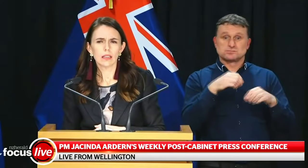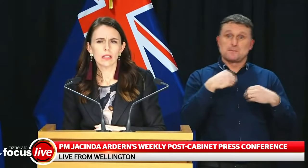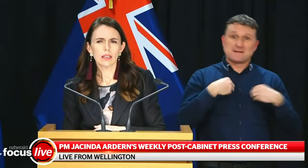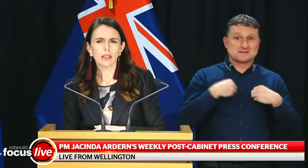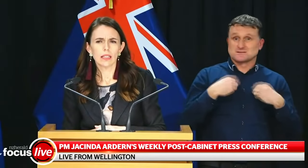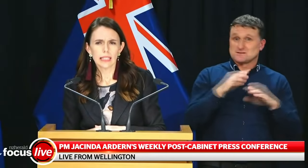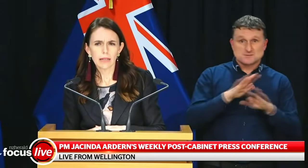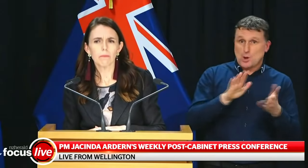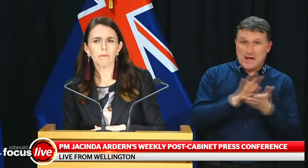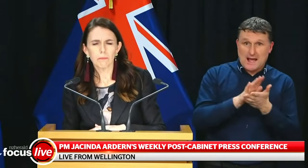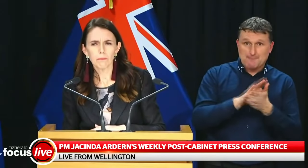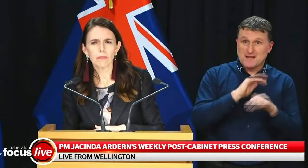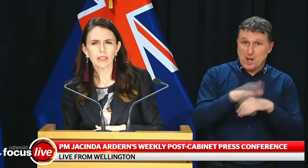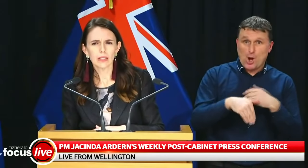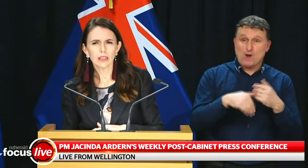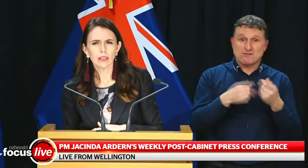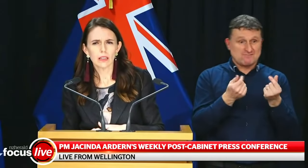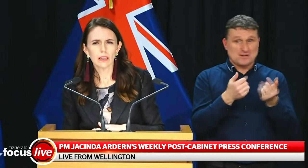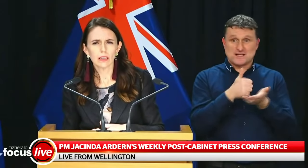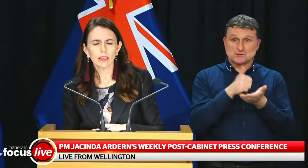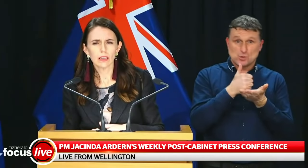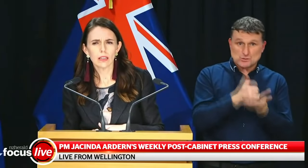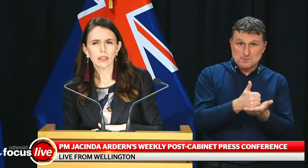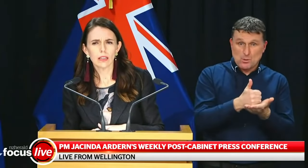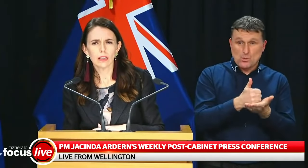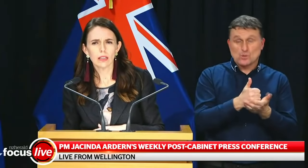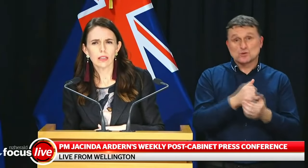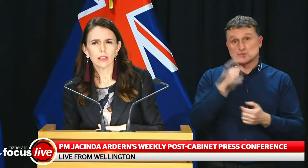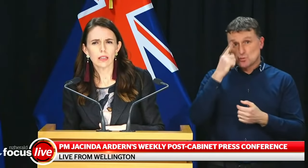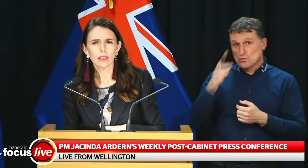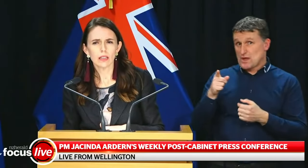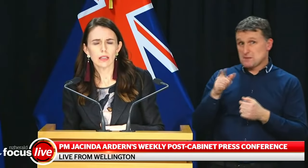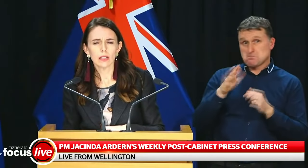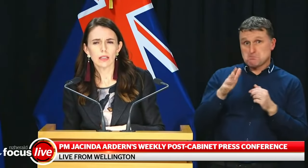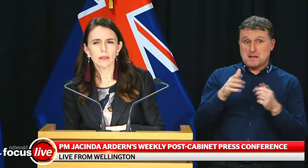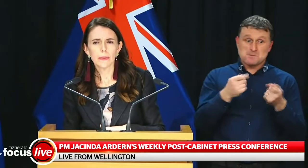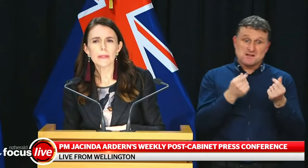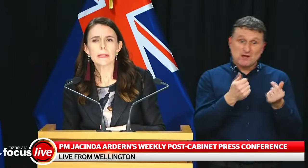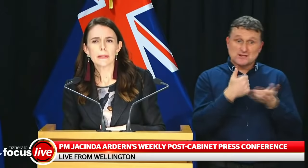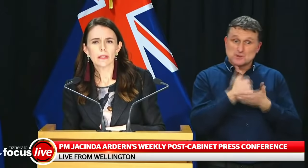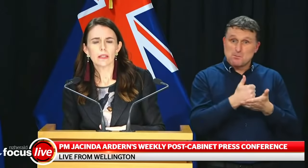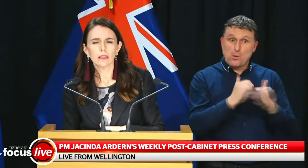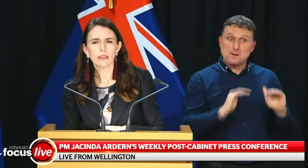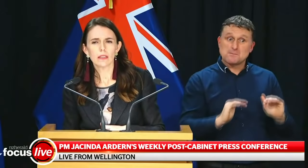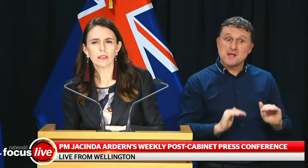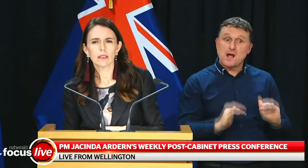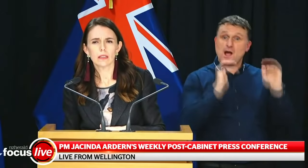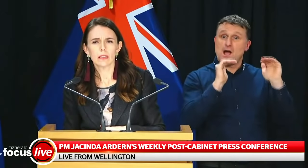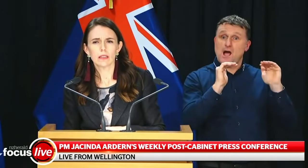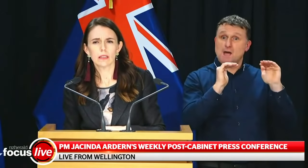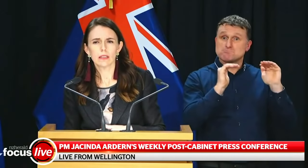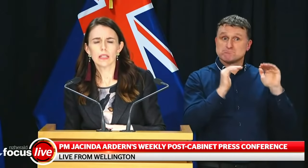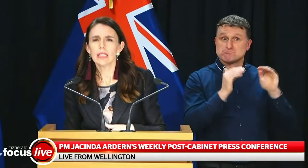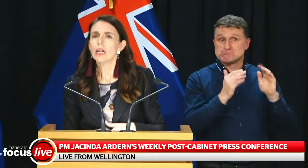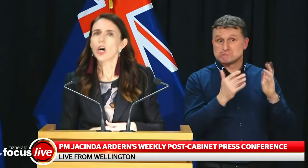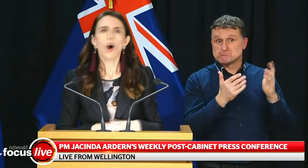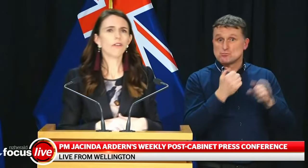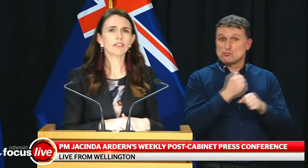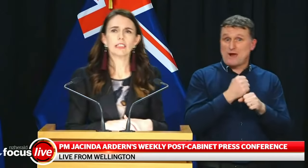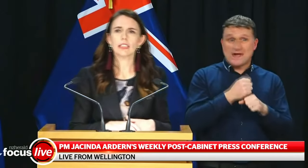location of interest for the Delta variant. Are you looking at all at maybe upgrading that scheme to take into account this very small number of businesses who